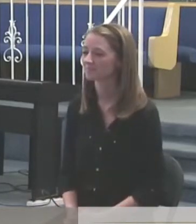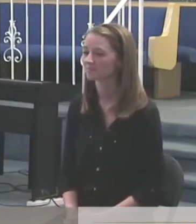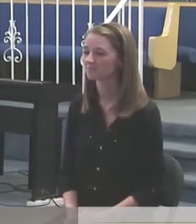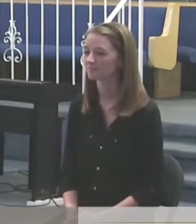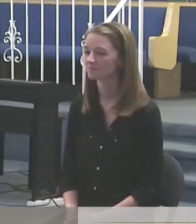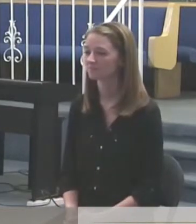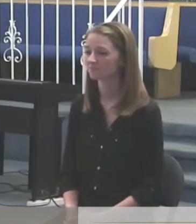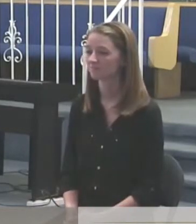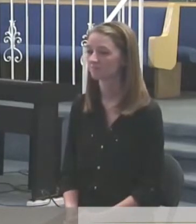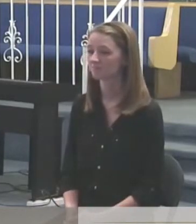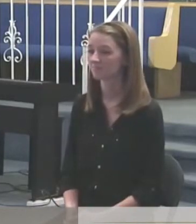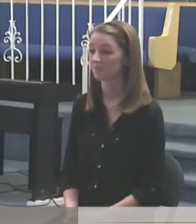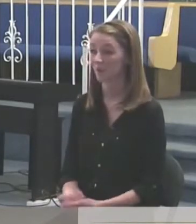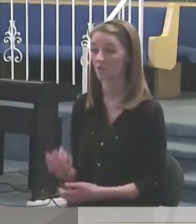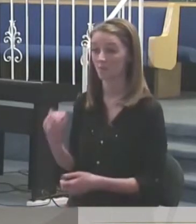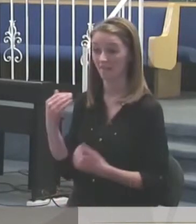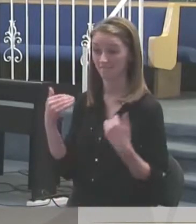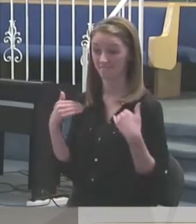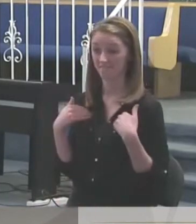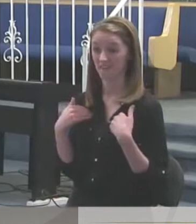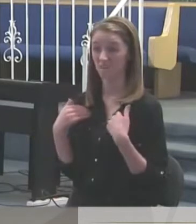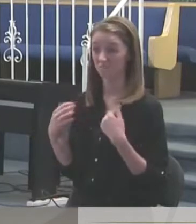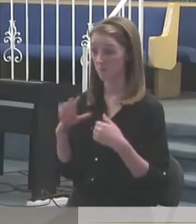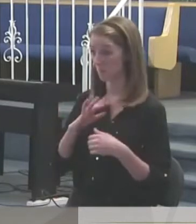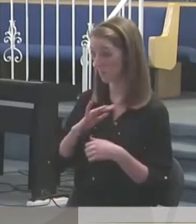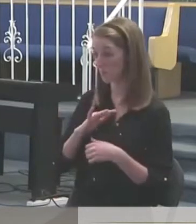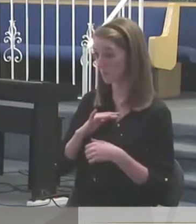It's got some ponies under the hood.